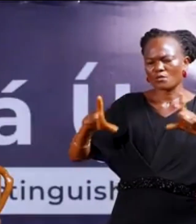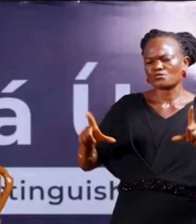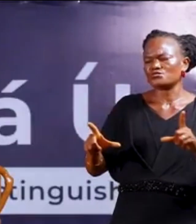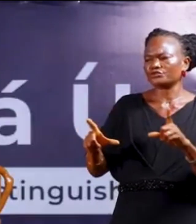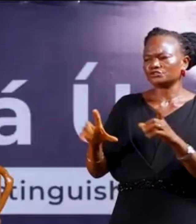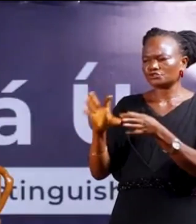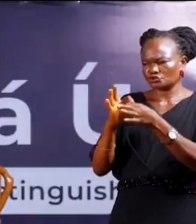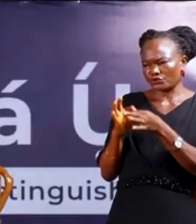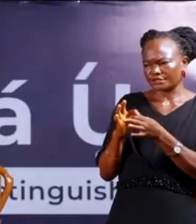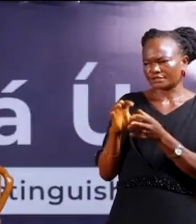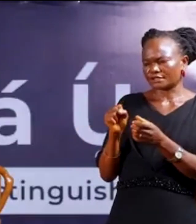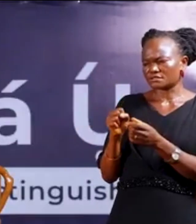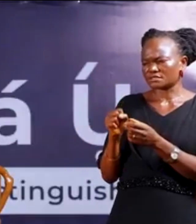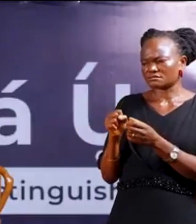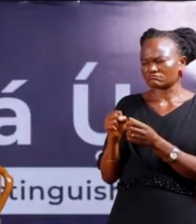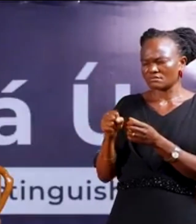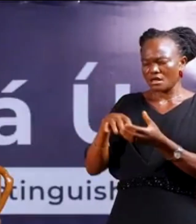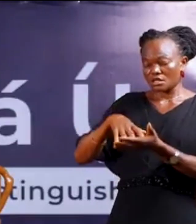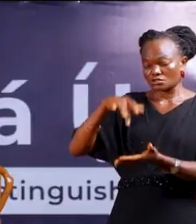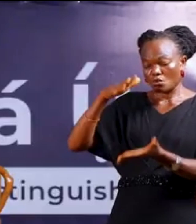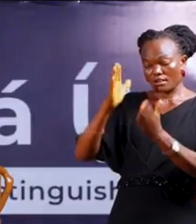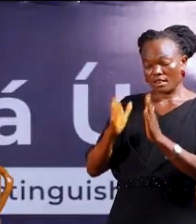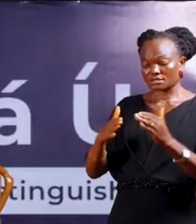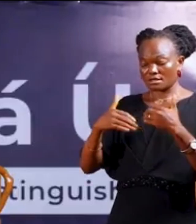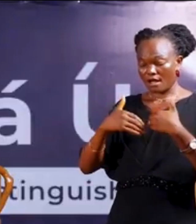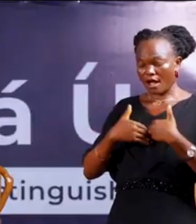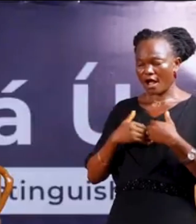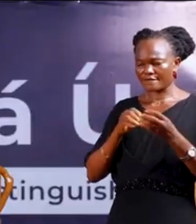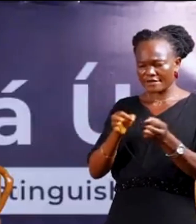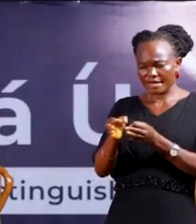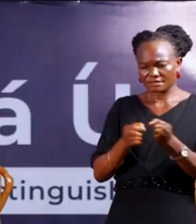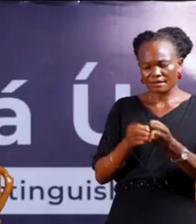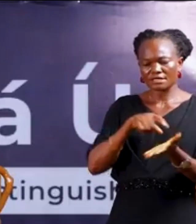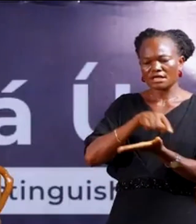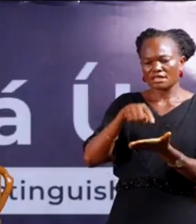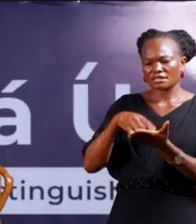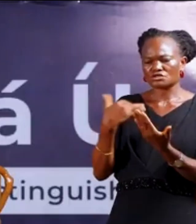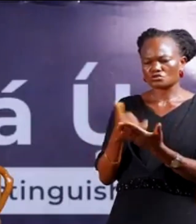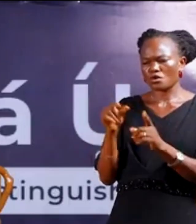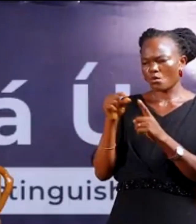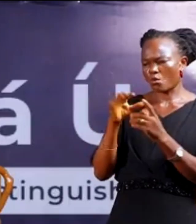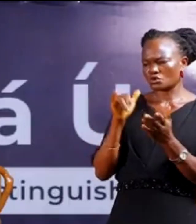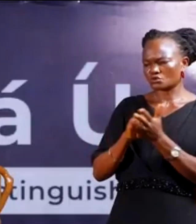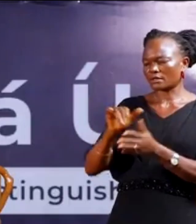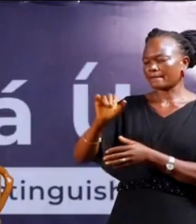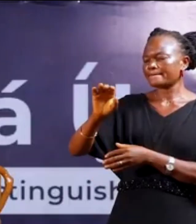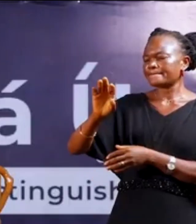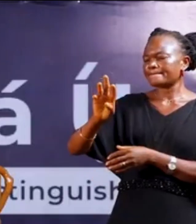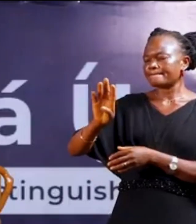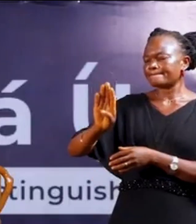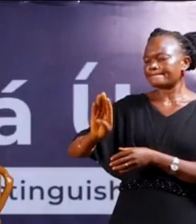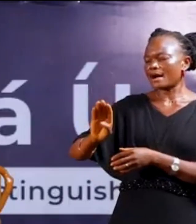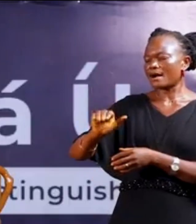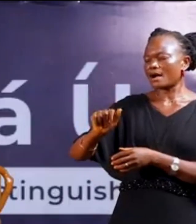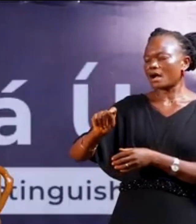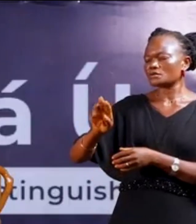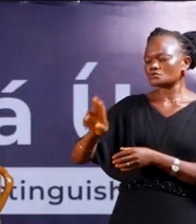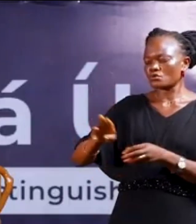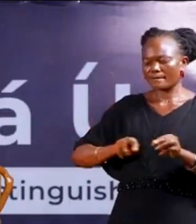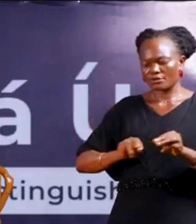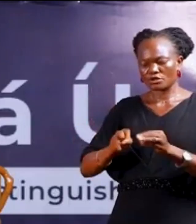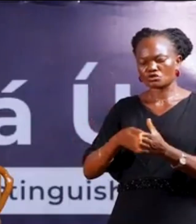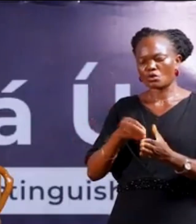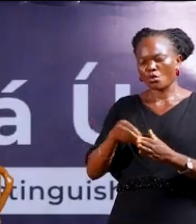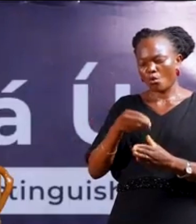affinity. Scholars have explained this through the phenomenon known as Bantu migration or Bantu